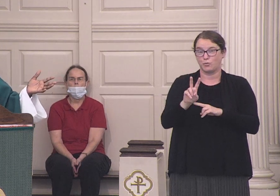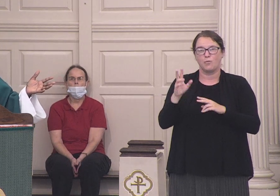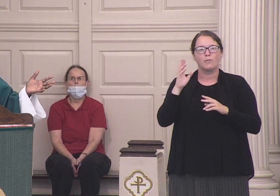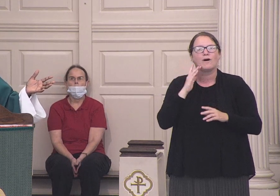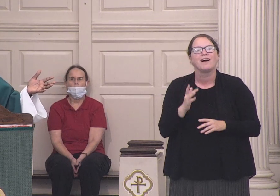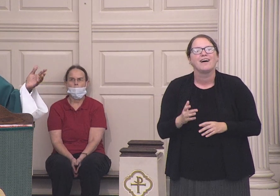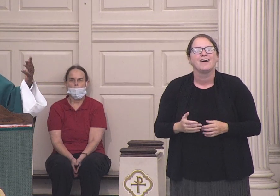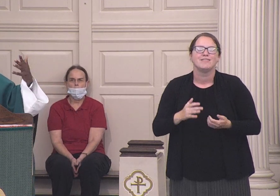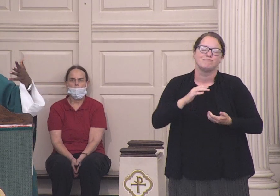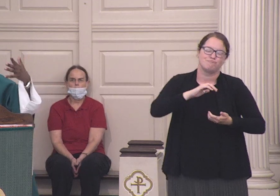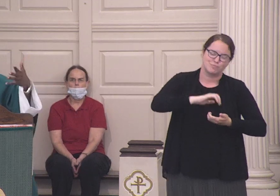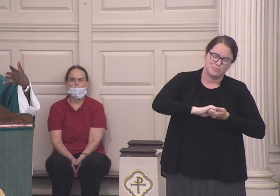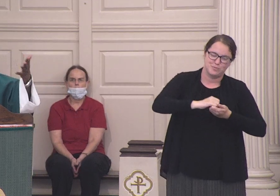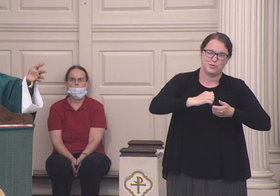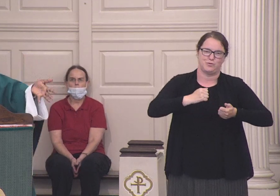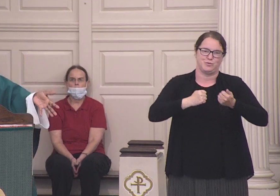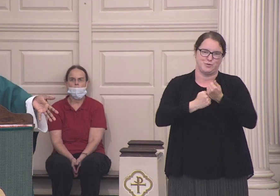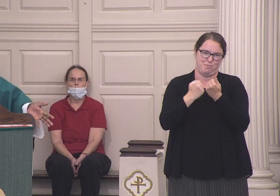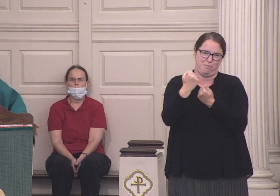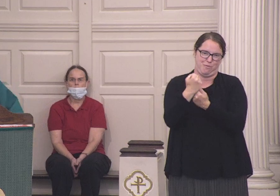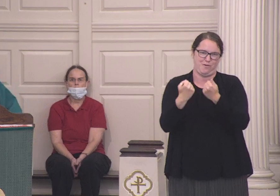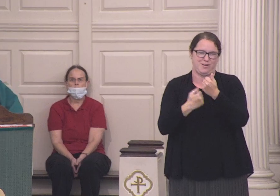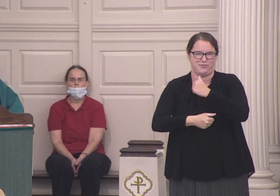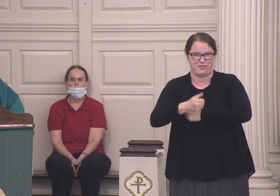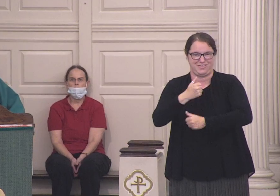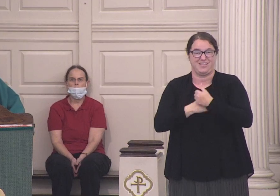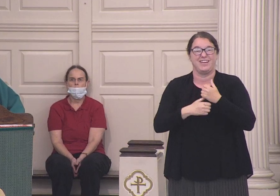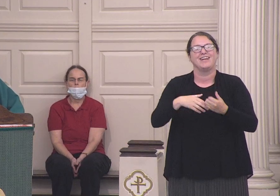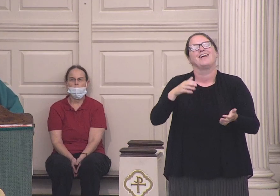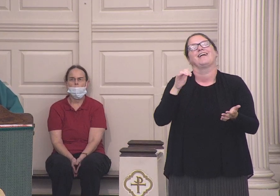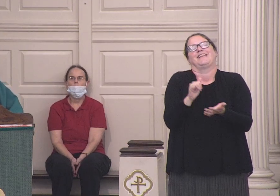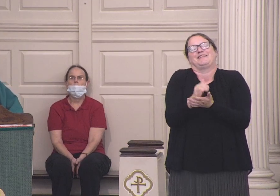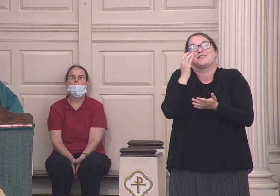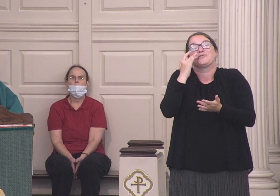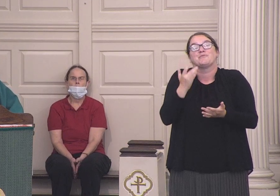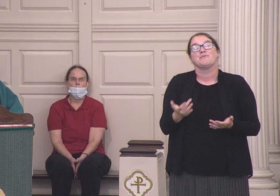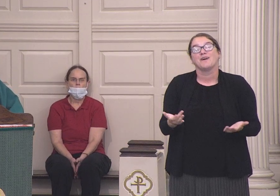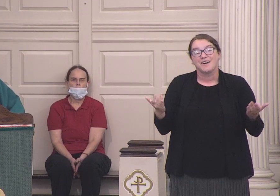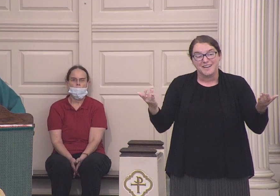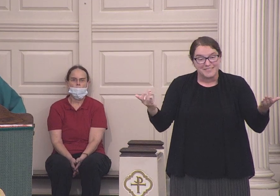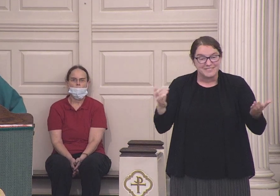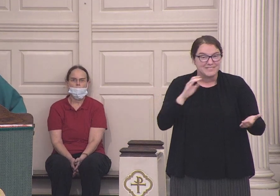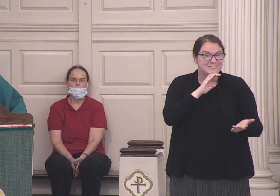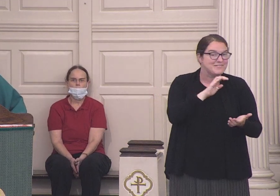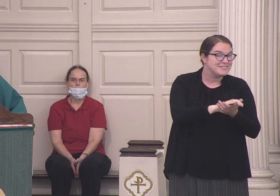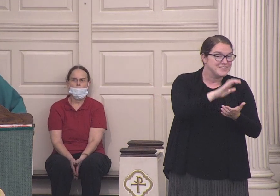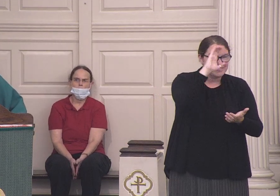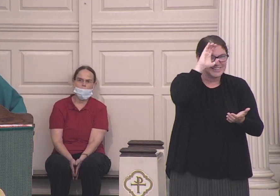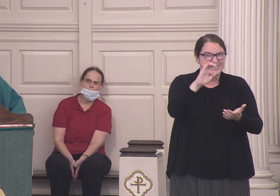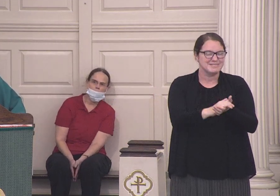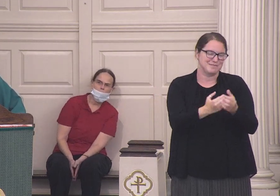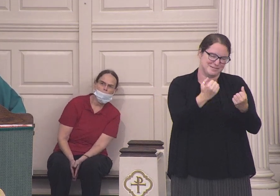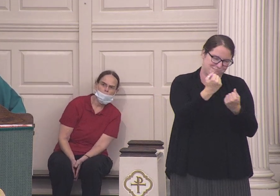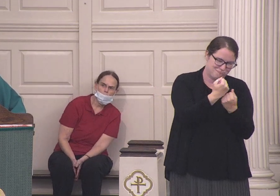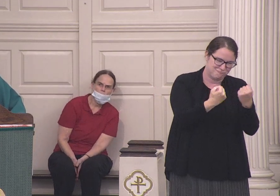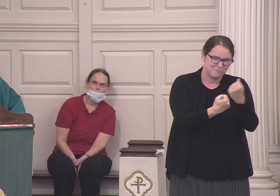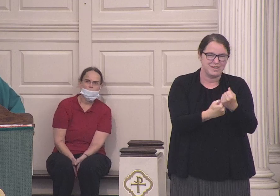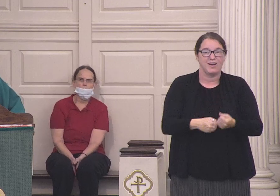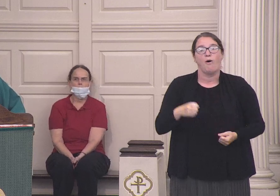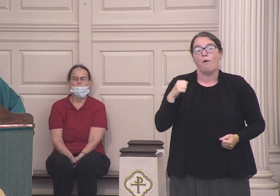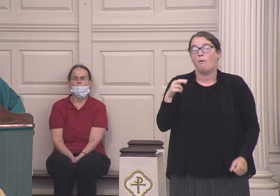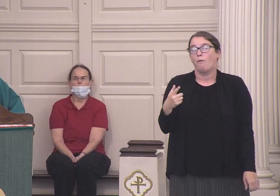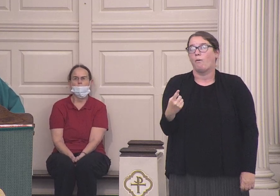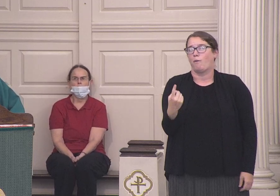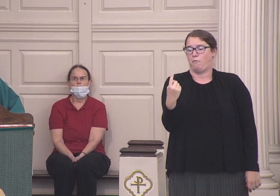support. This is why we have husband and wife, for mutual support. This is why our priests, we don't see one priest in a